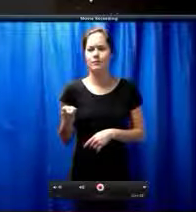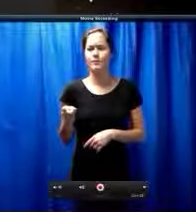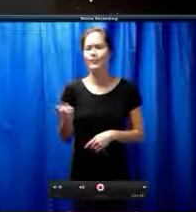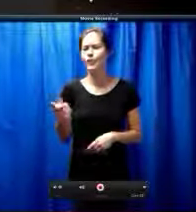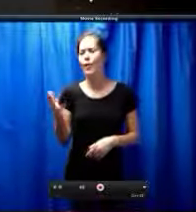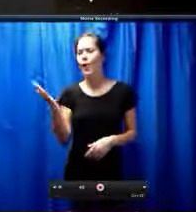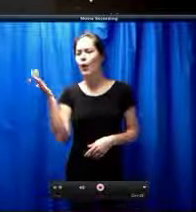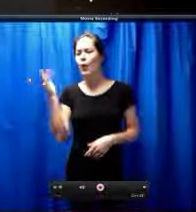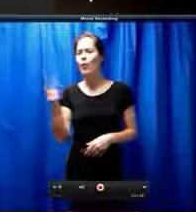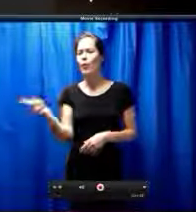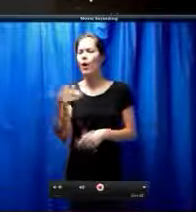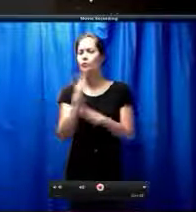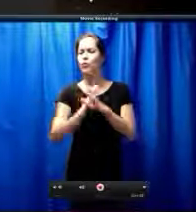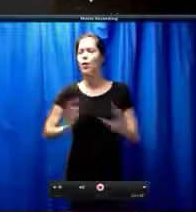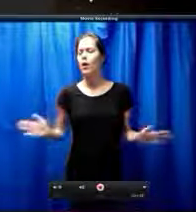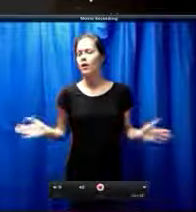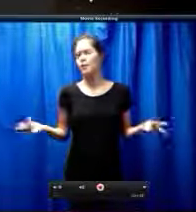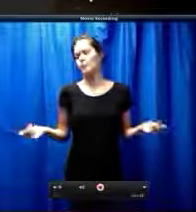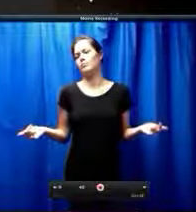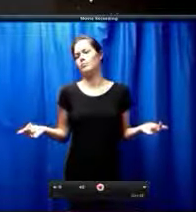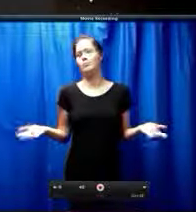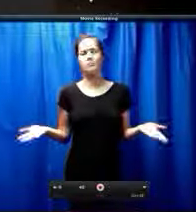quiet today. Yeah.